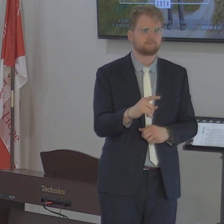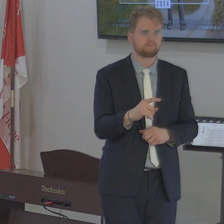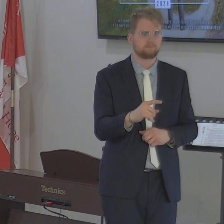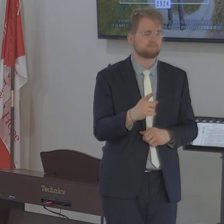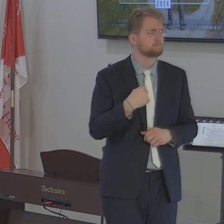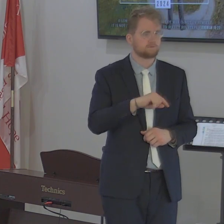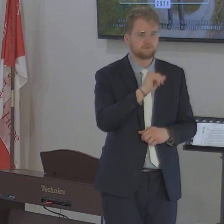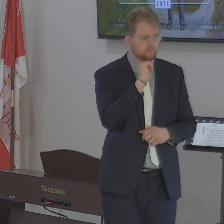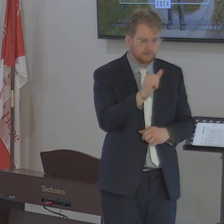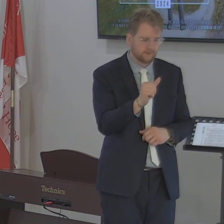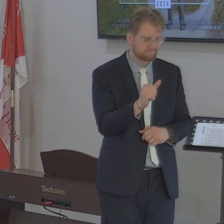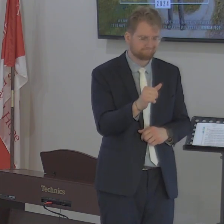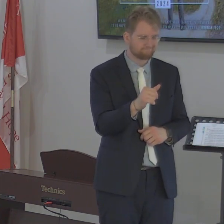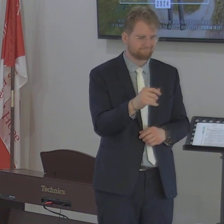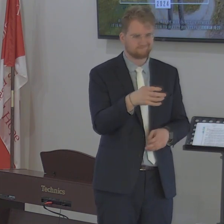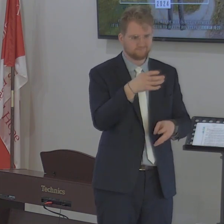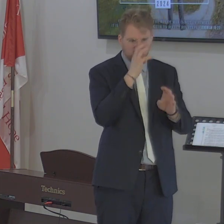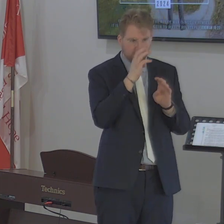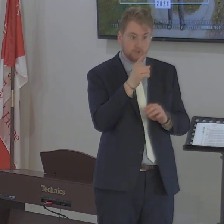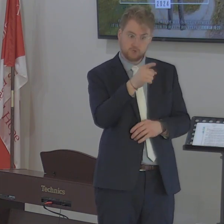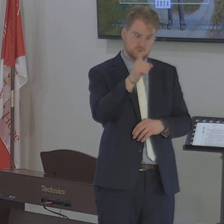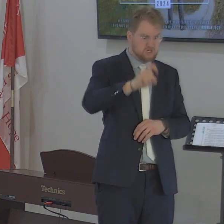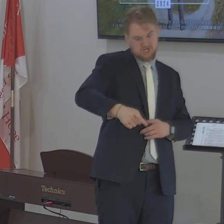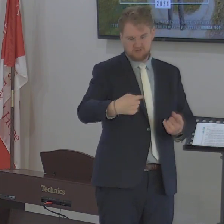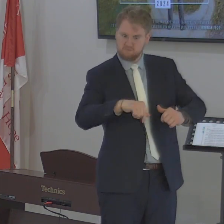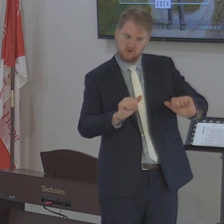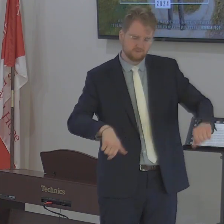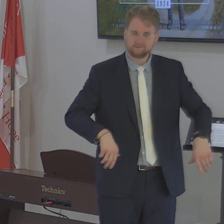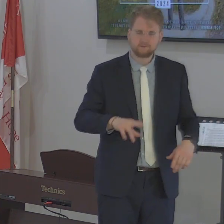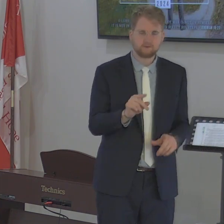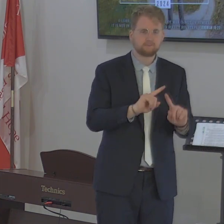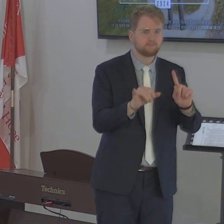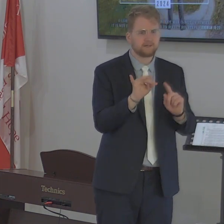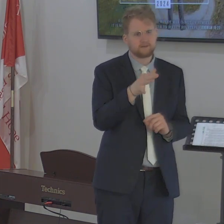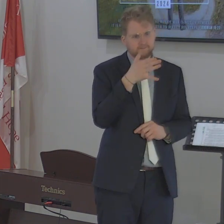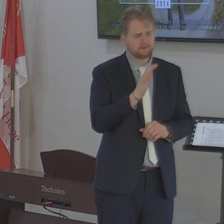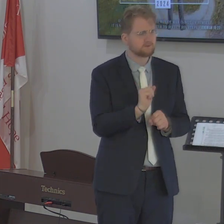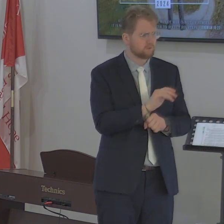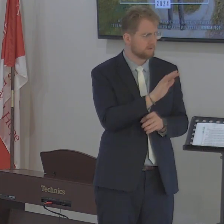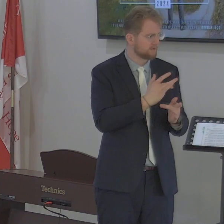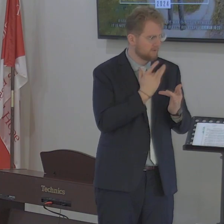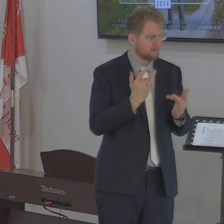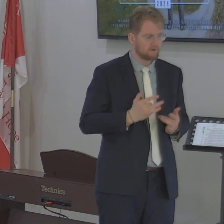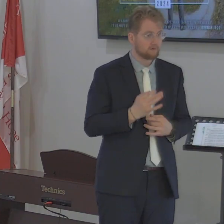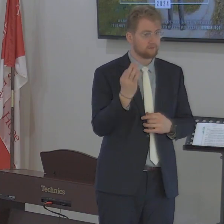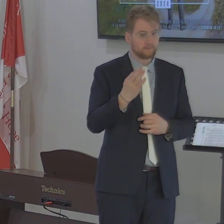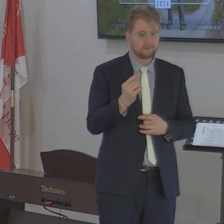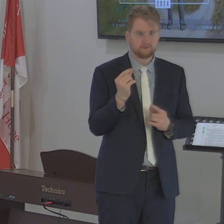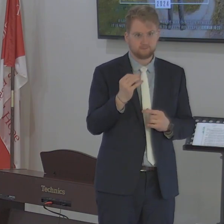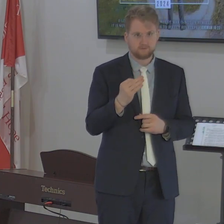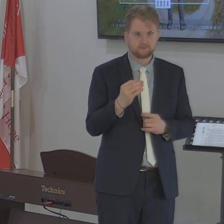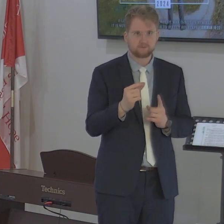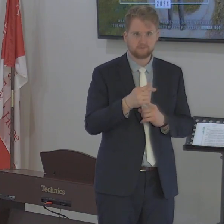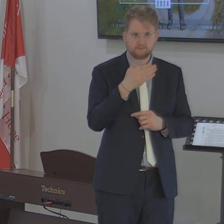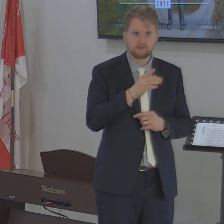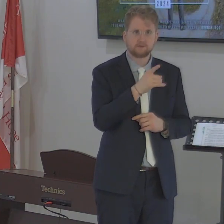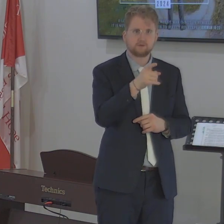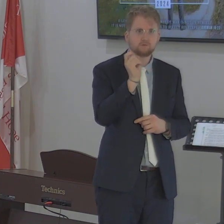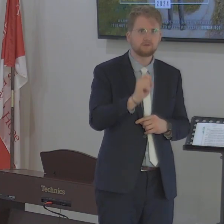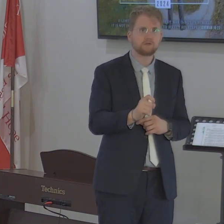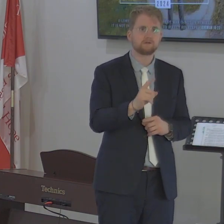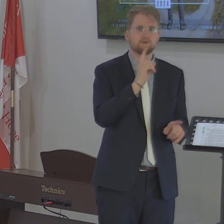We're not legalists. You don't have to come to the altar. But I'm just going to tell you, if God's working in your heart, I will say this as a pastor and a preacher of the Word of God. You've got